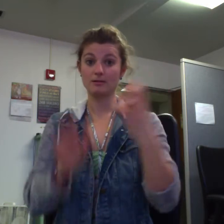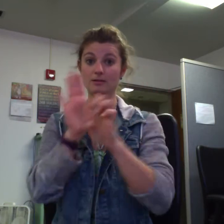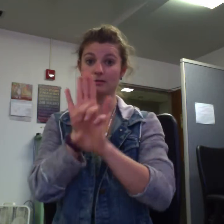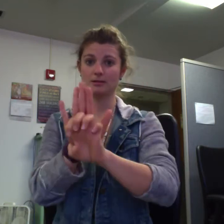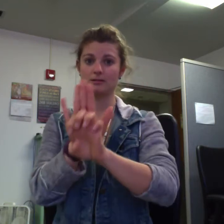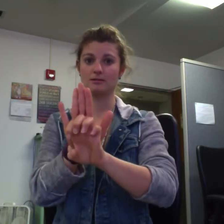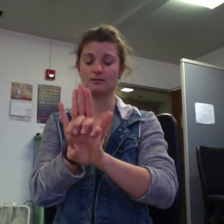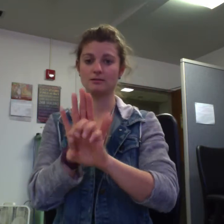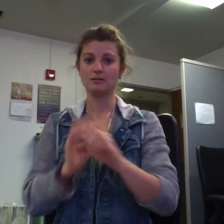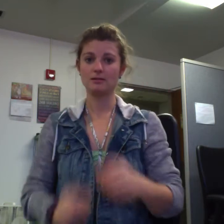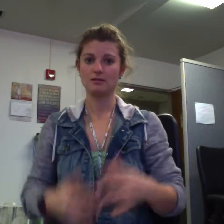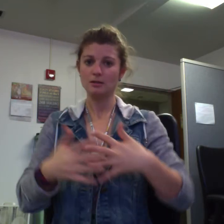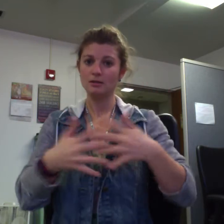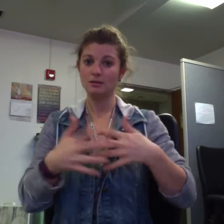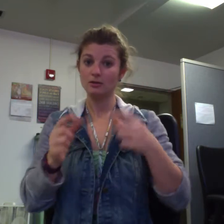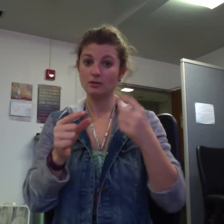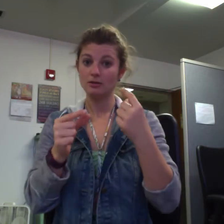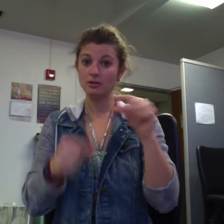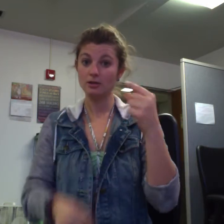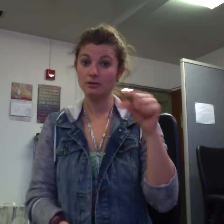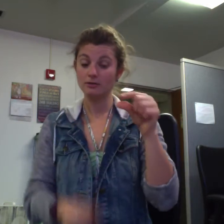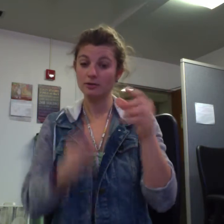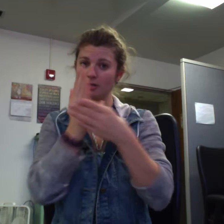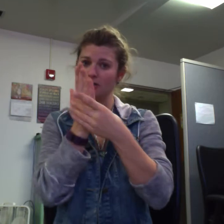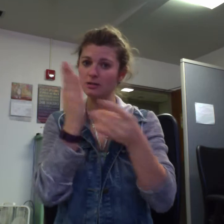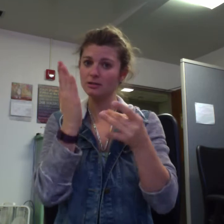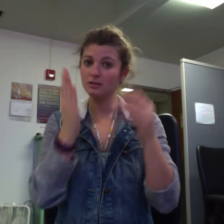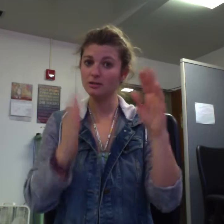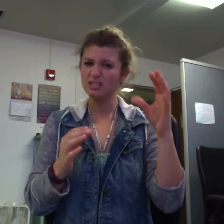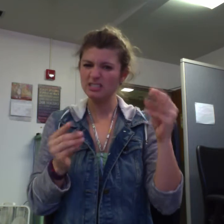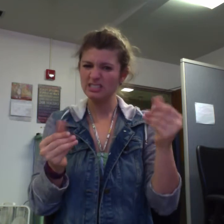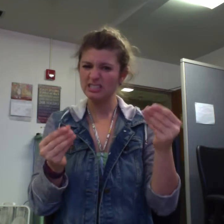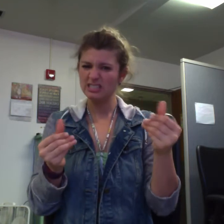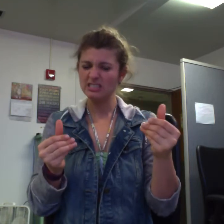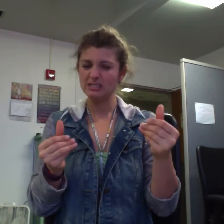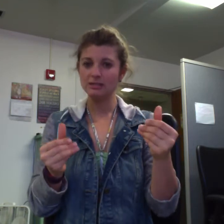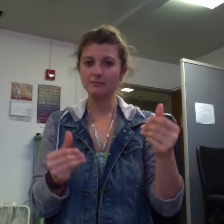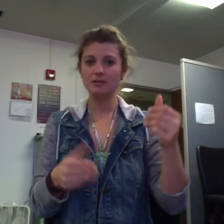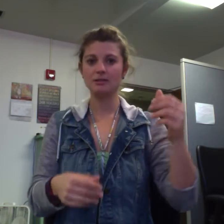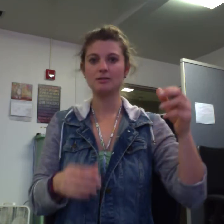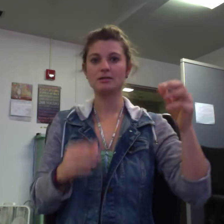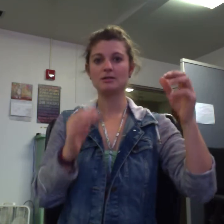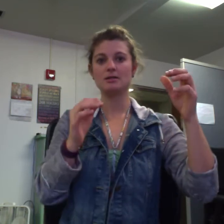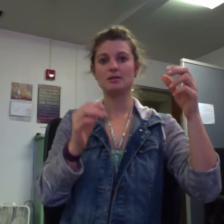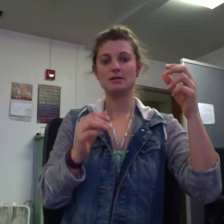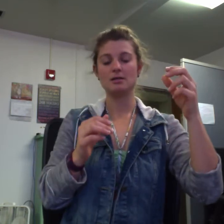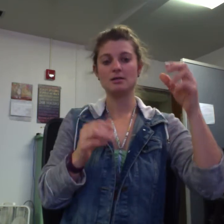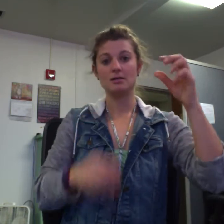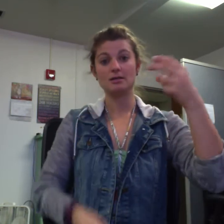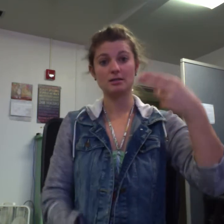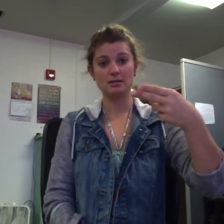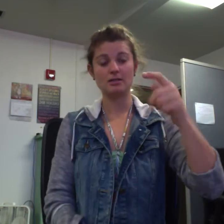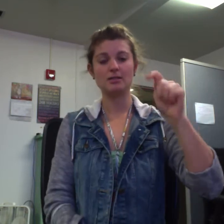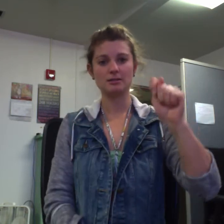gray, green, and slimy are together. However, thing is in a separate chunk. So I already have a clue that